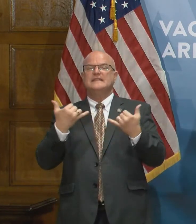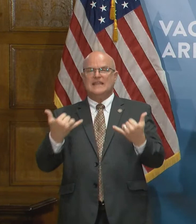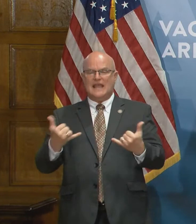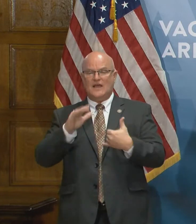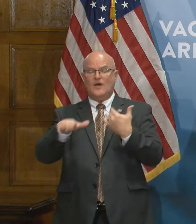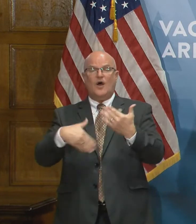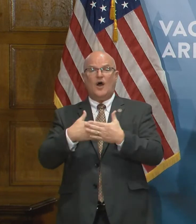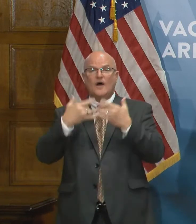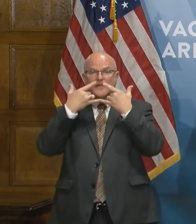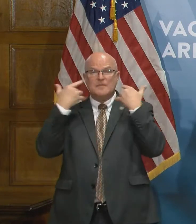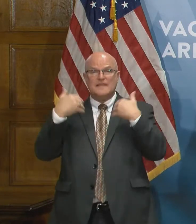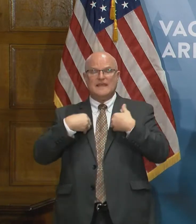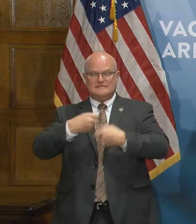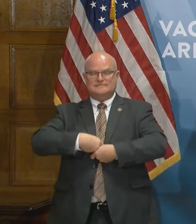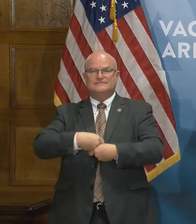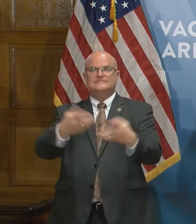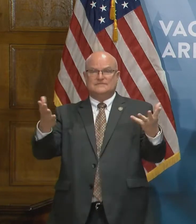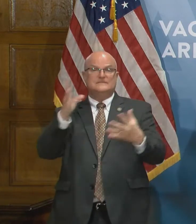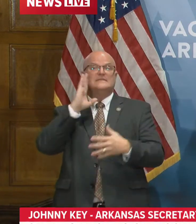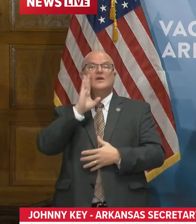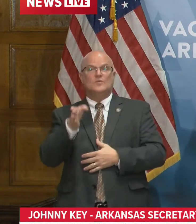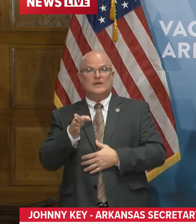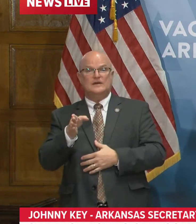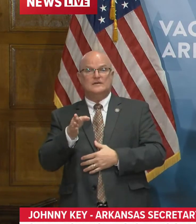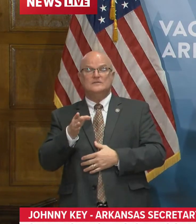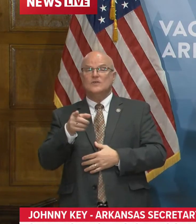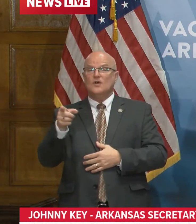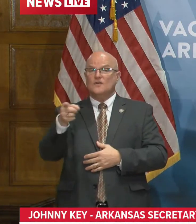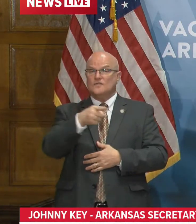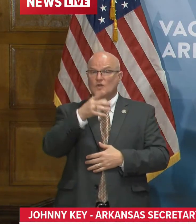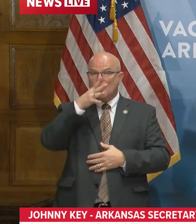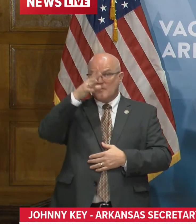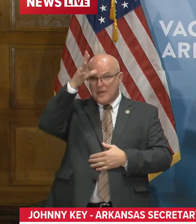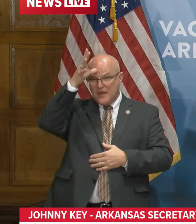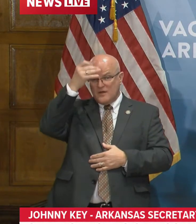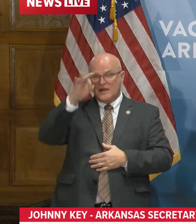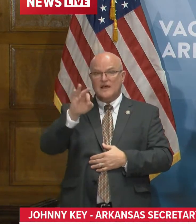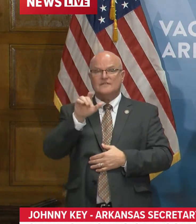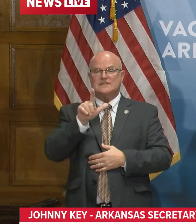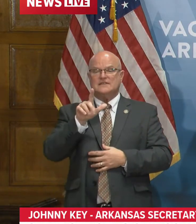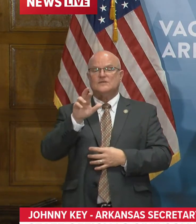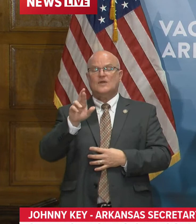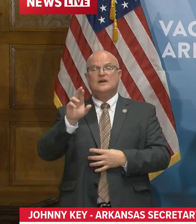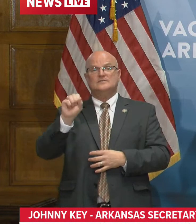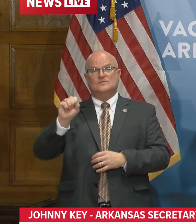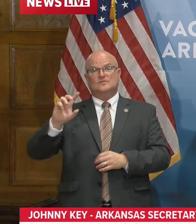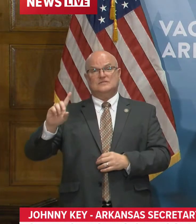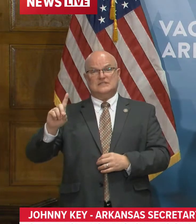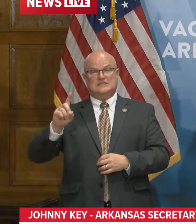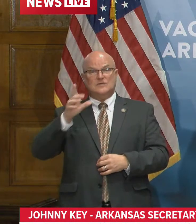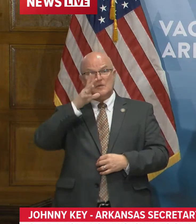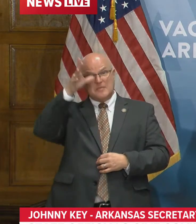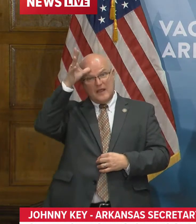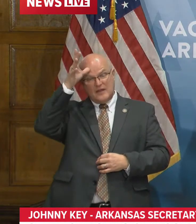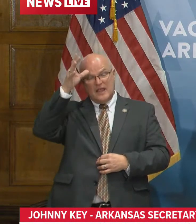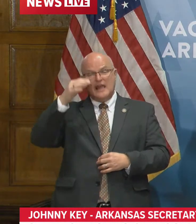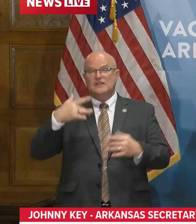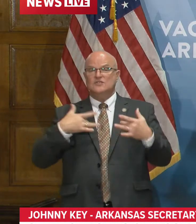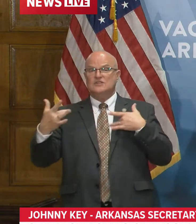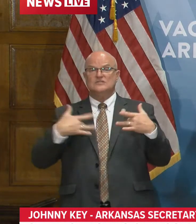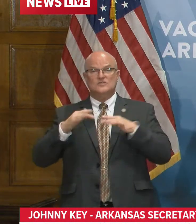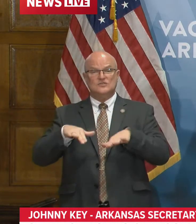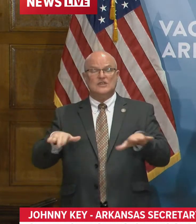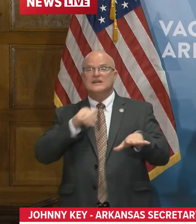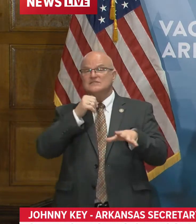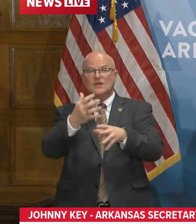all of the masks that they have in stock. So if you're a parent of a Little Rock School District student and you're concerned that your child has